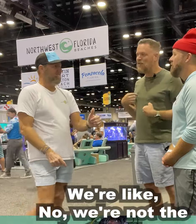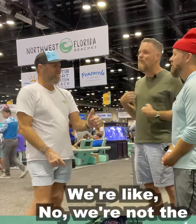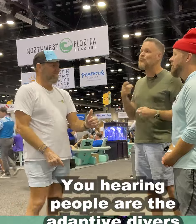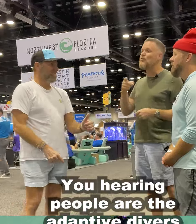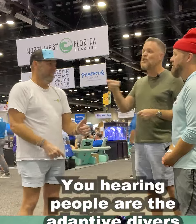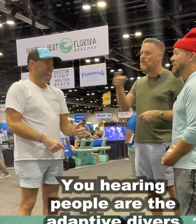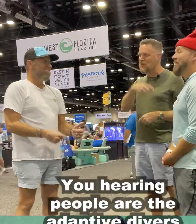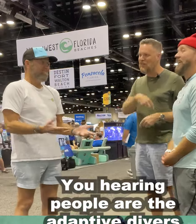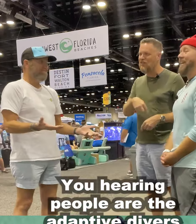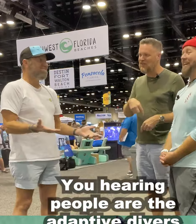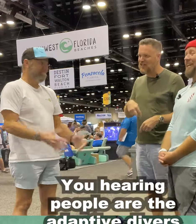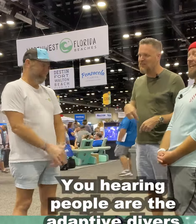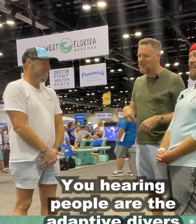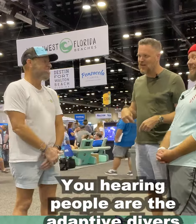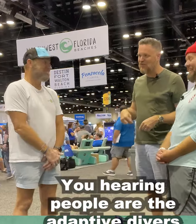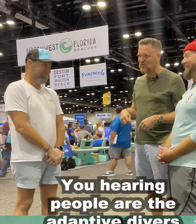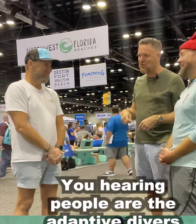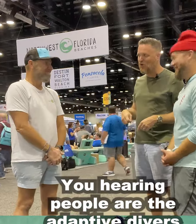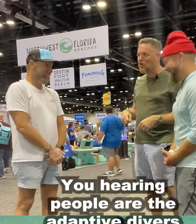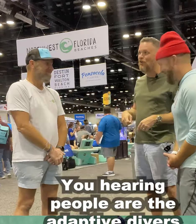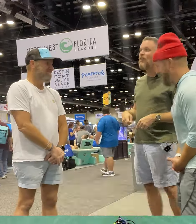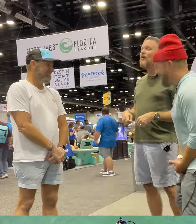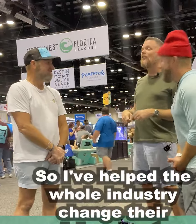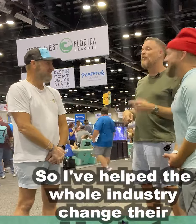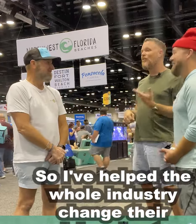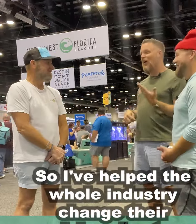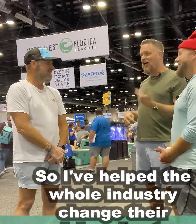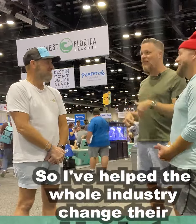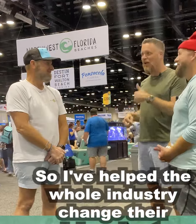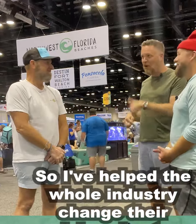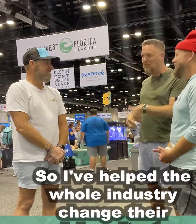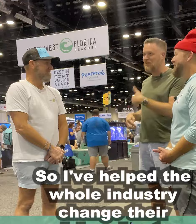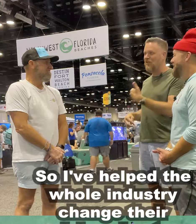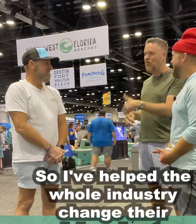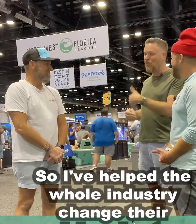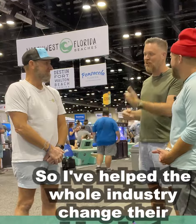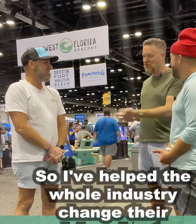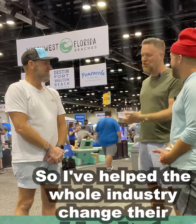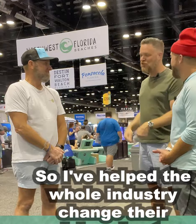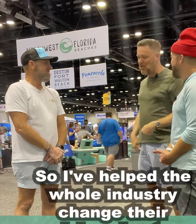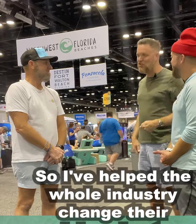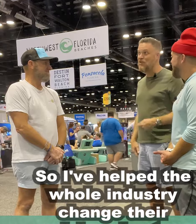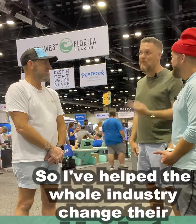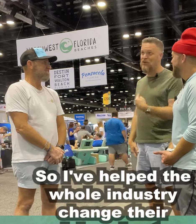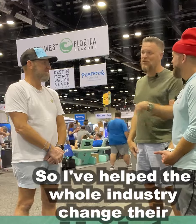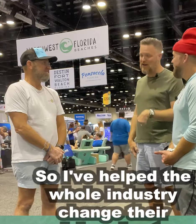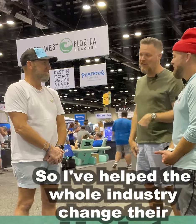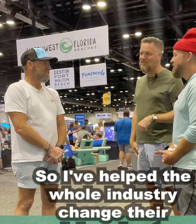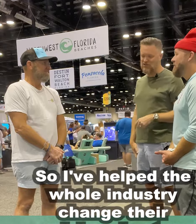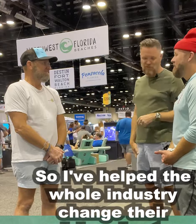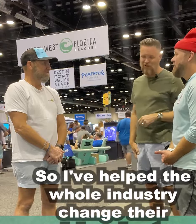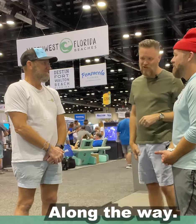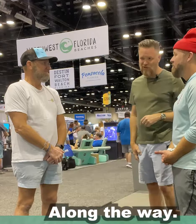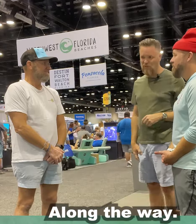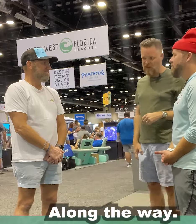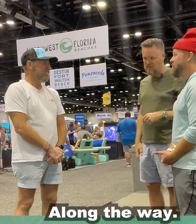divers. You hearing people are the adaptive divers underwater. So I've helped the whole industry change their opinion about us as well along the way.